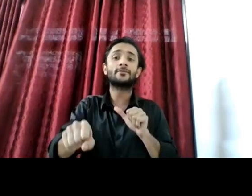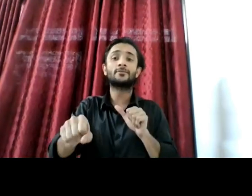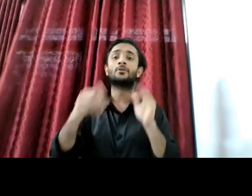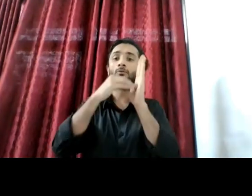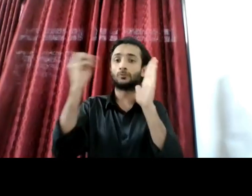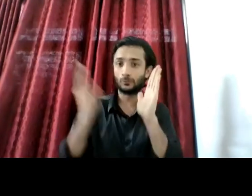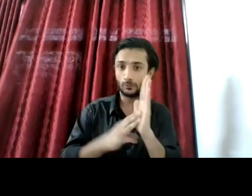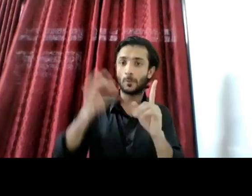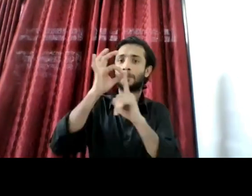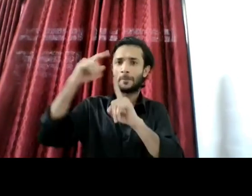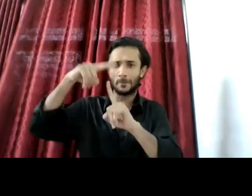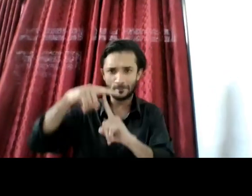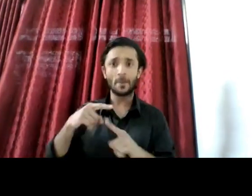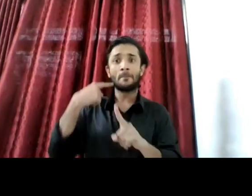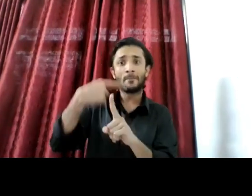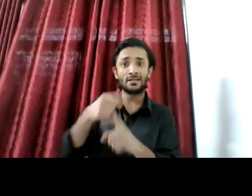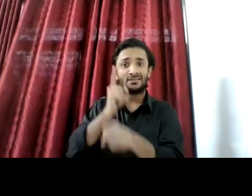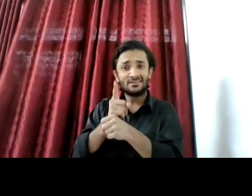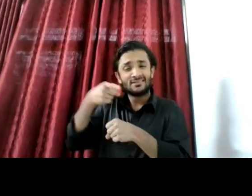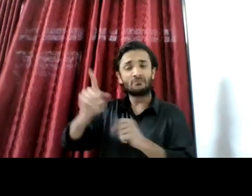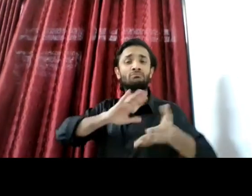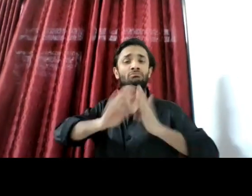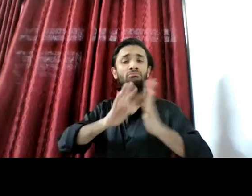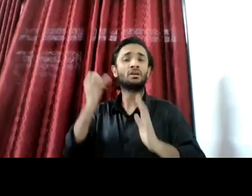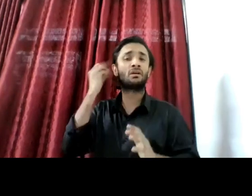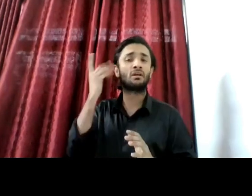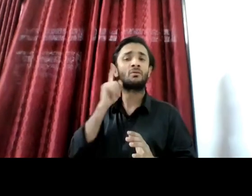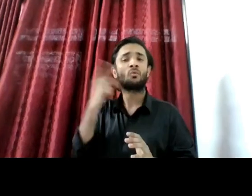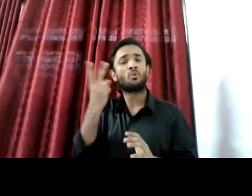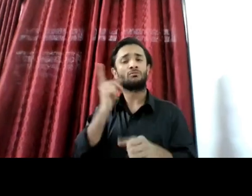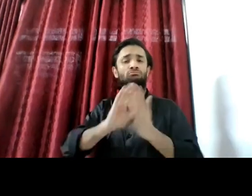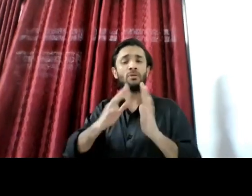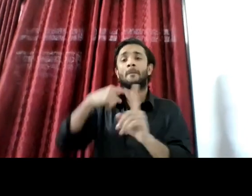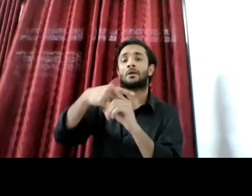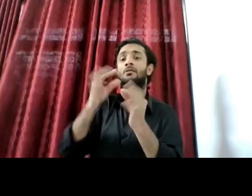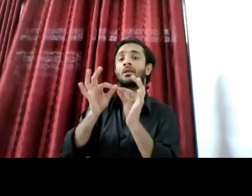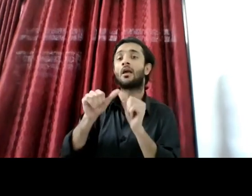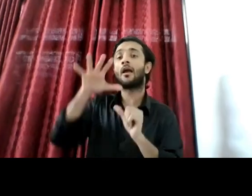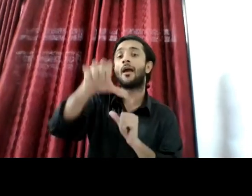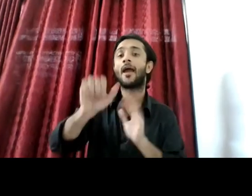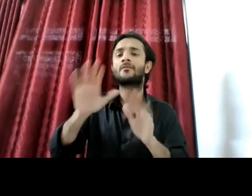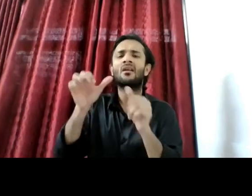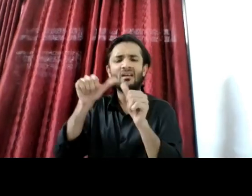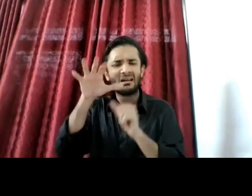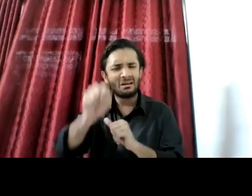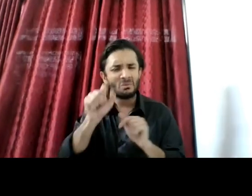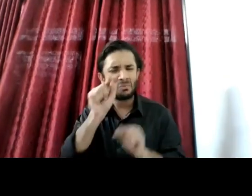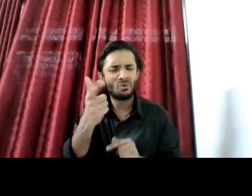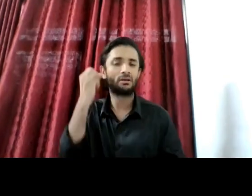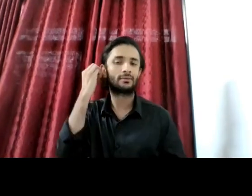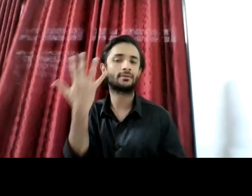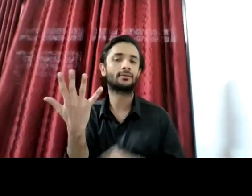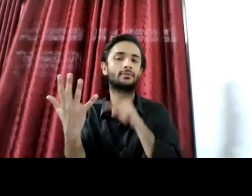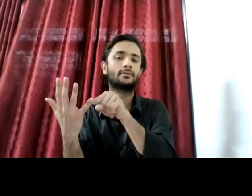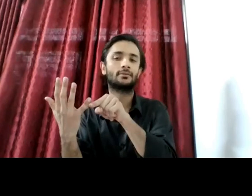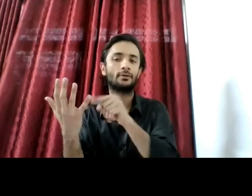hearing, which is probably not available in any other training institution in the country. So we provide full access